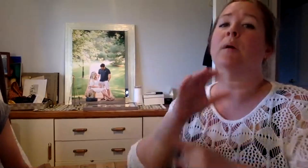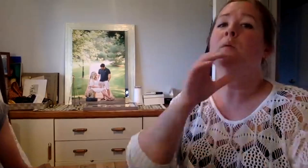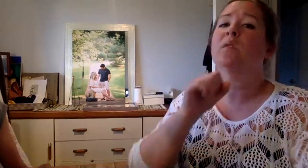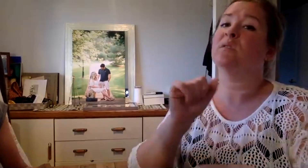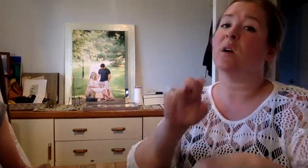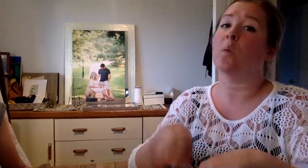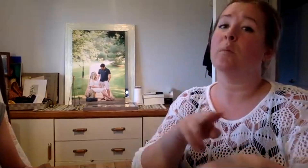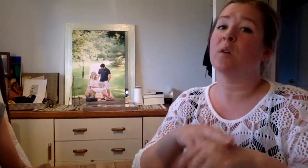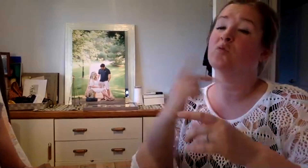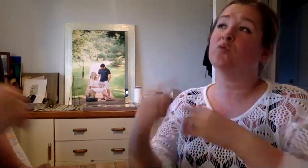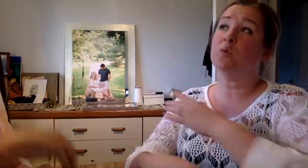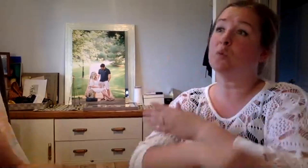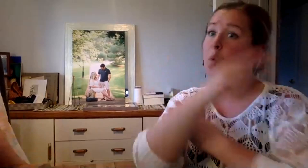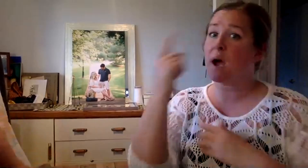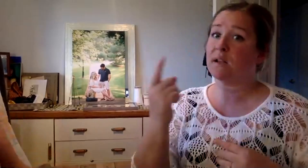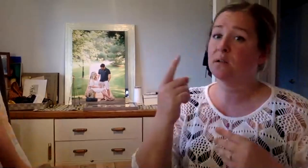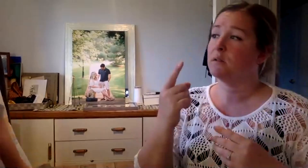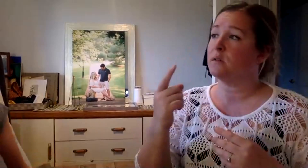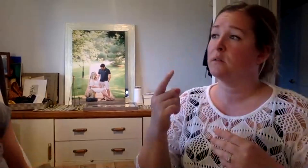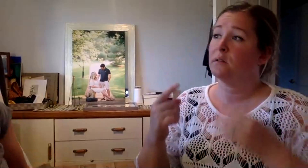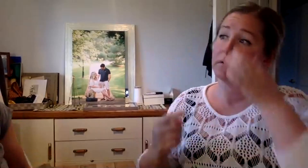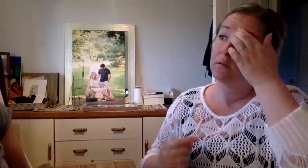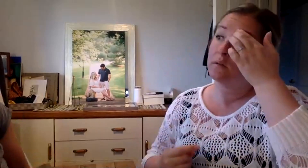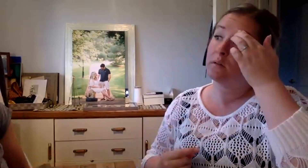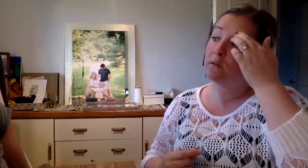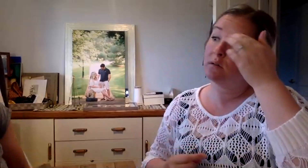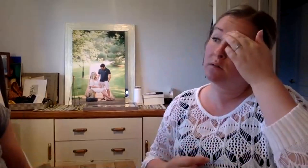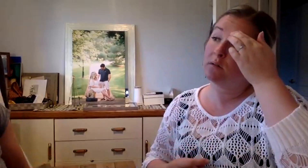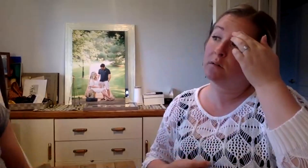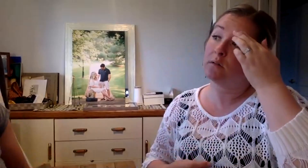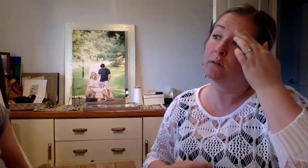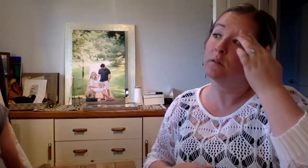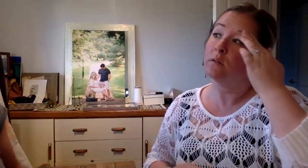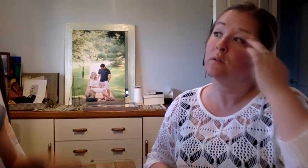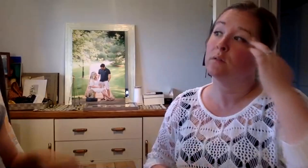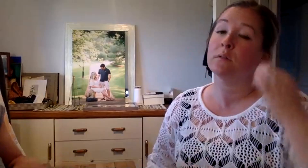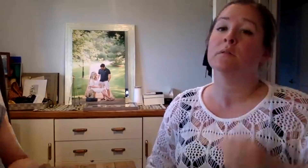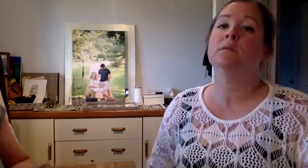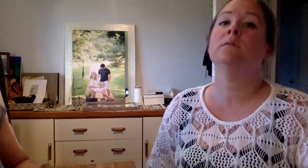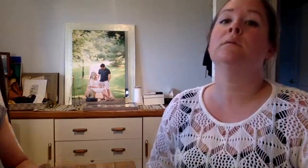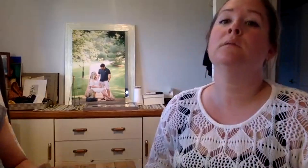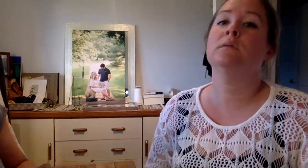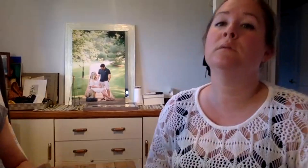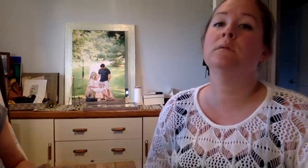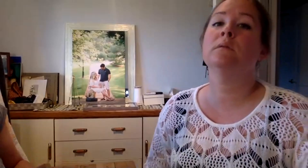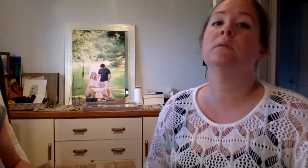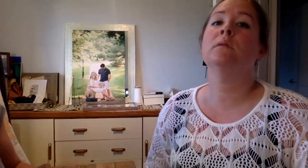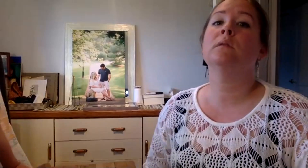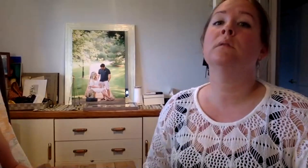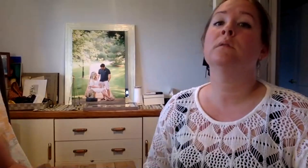So that's really, the question is, I did an ASL with my hearing son at 9 months. It took a lot of stress out